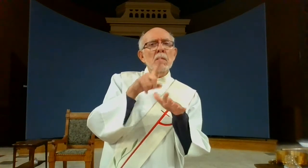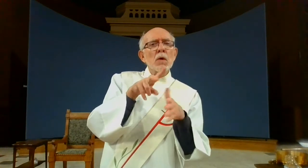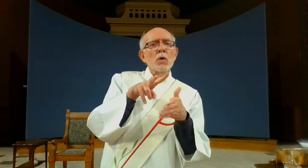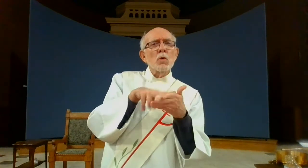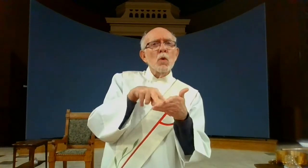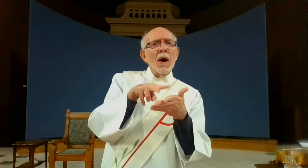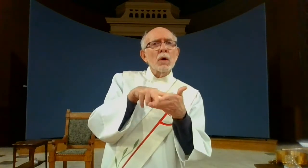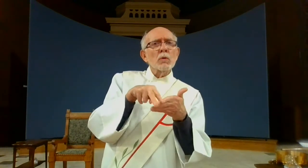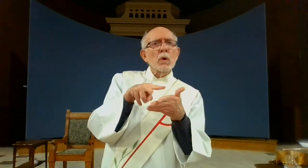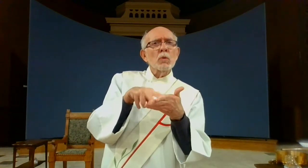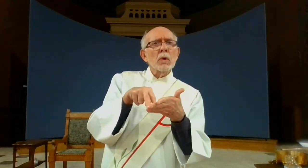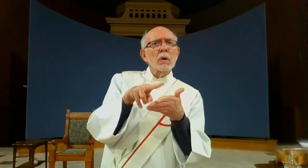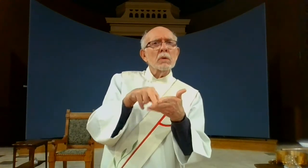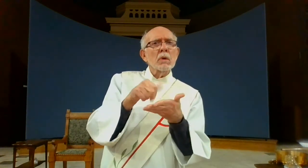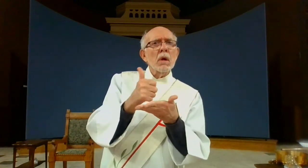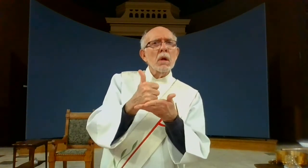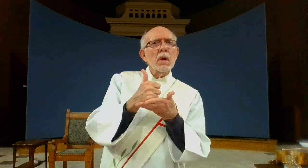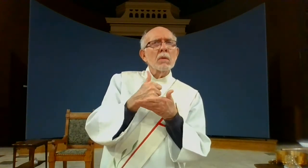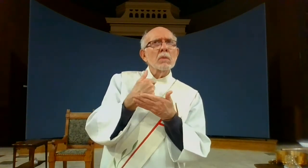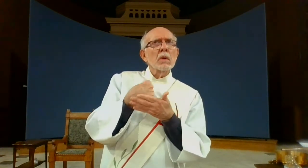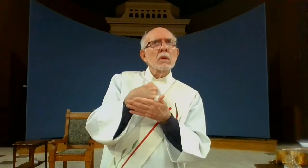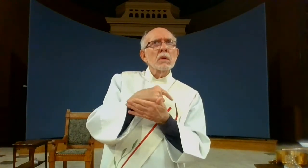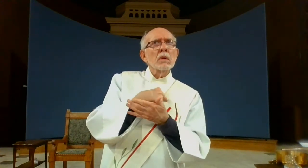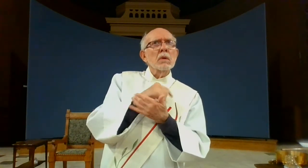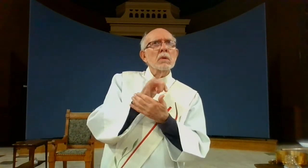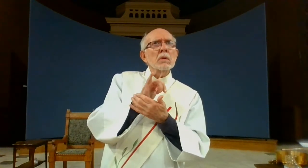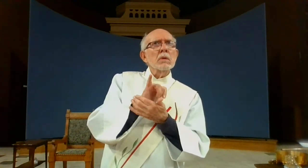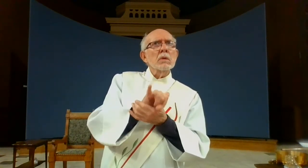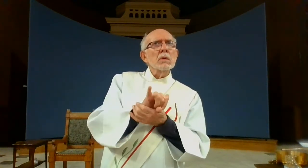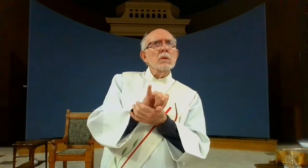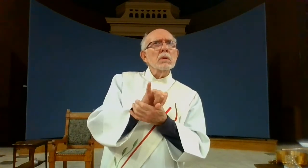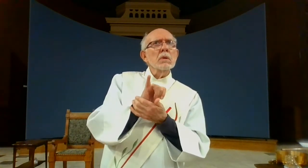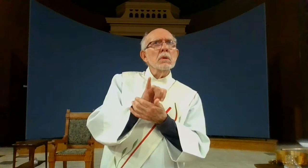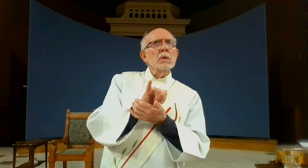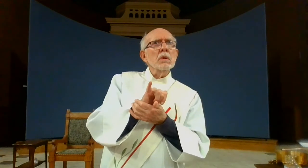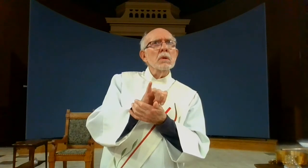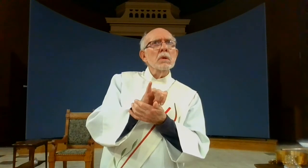But the readings, they help us to see.